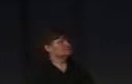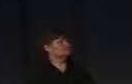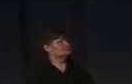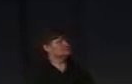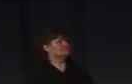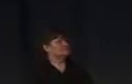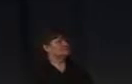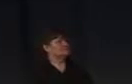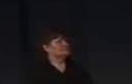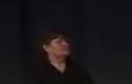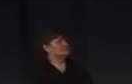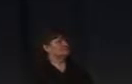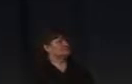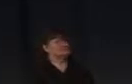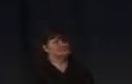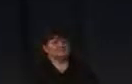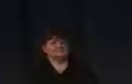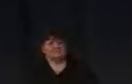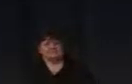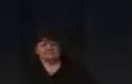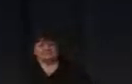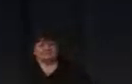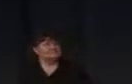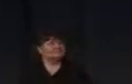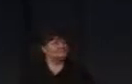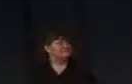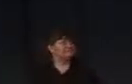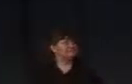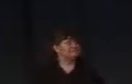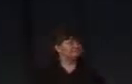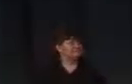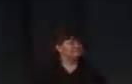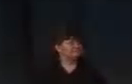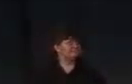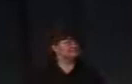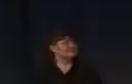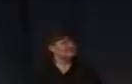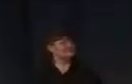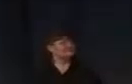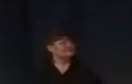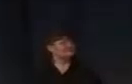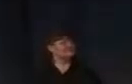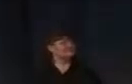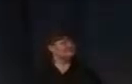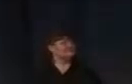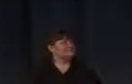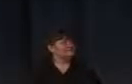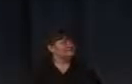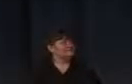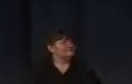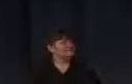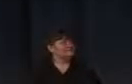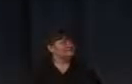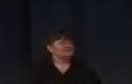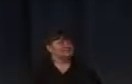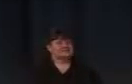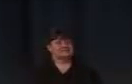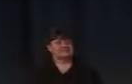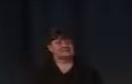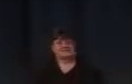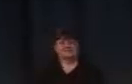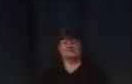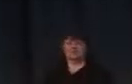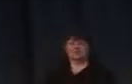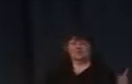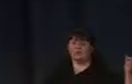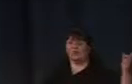It's not my favorite music, no? But then I thought, like, look, you know, going back to, you know,